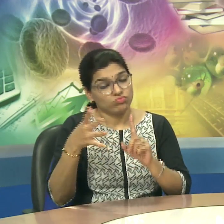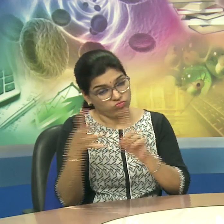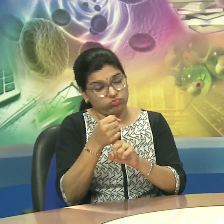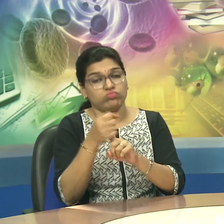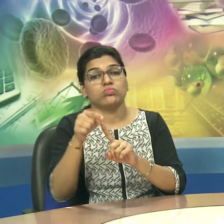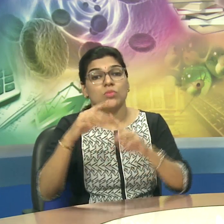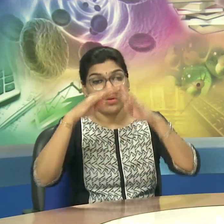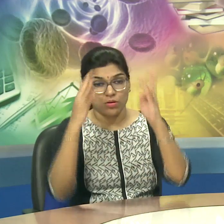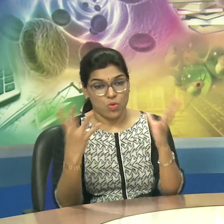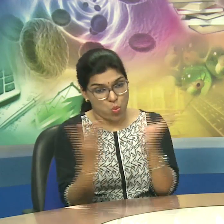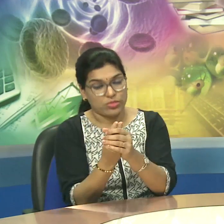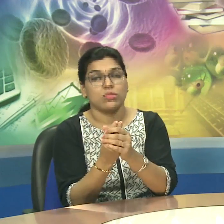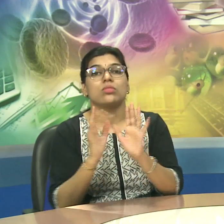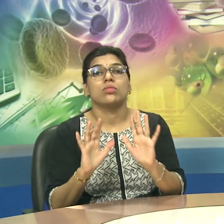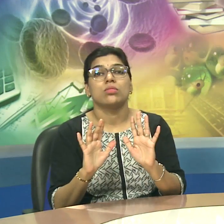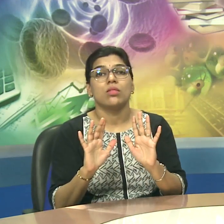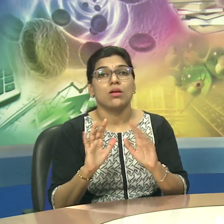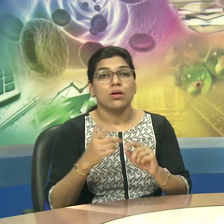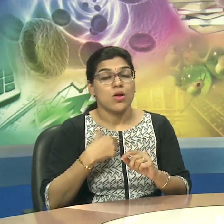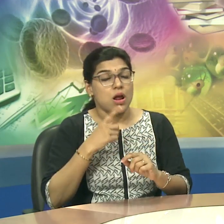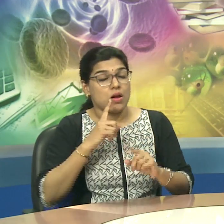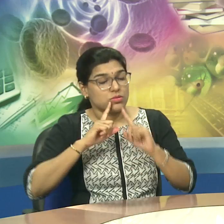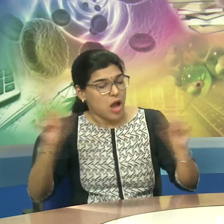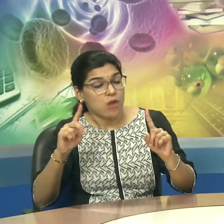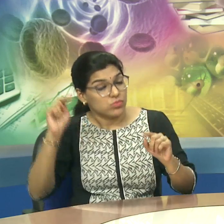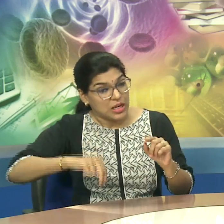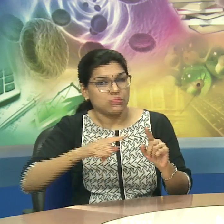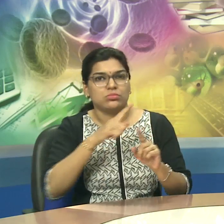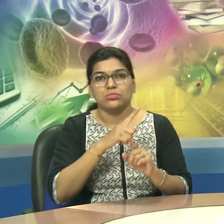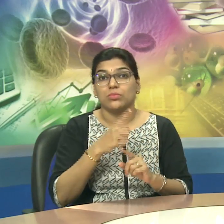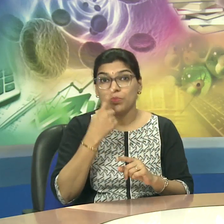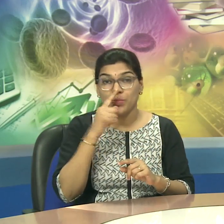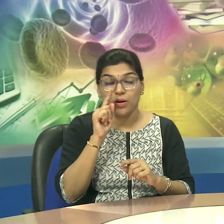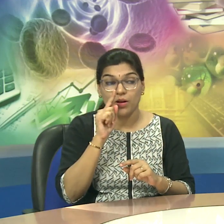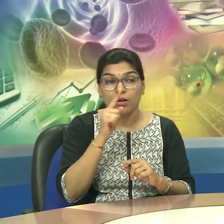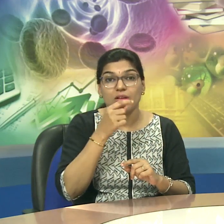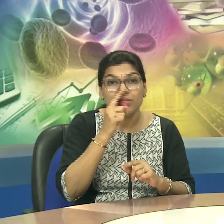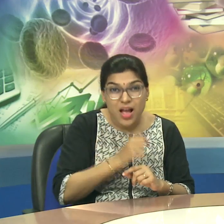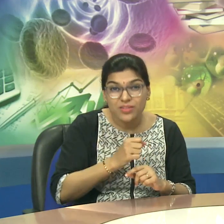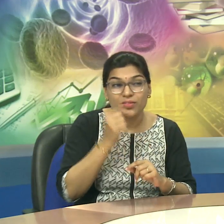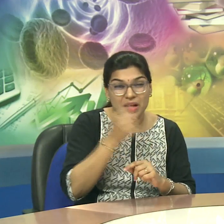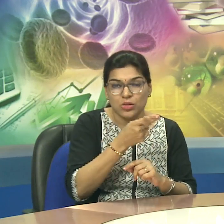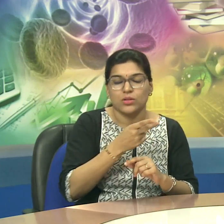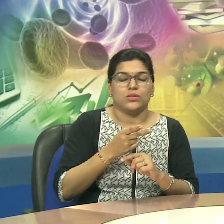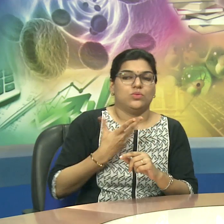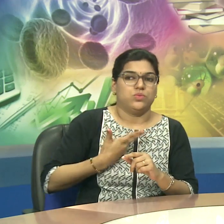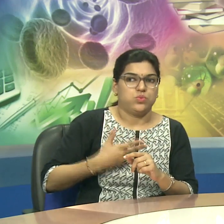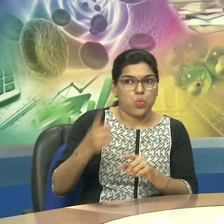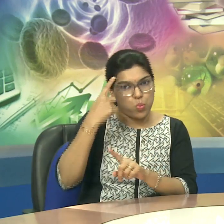animals, so they should not be kept in a cage. But that Bua, my aunt Bua, she threatened to